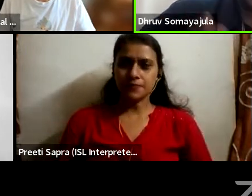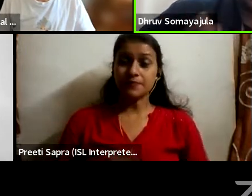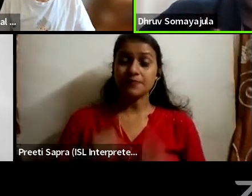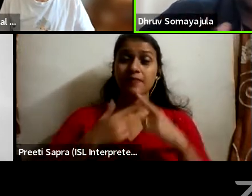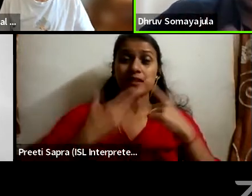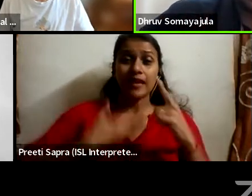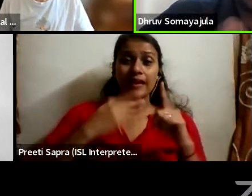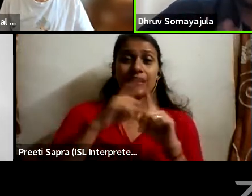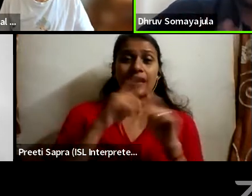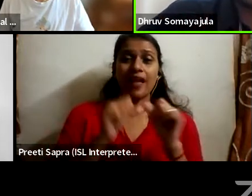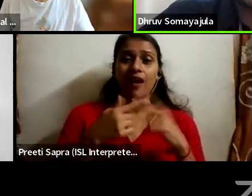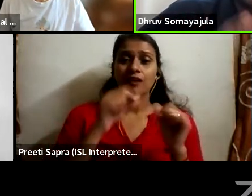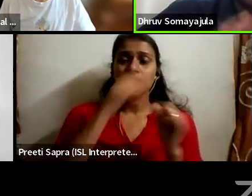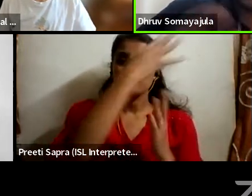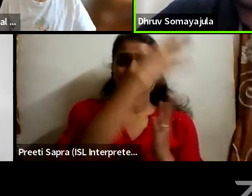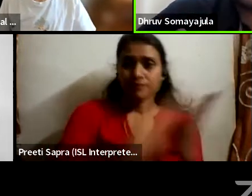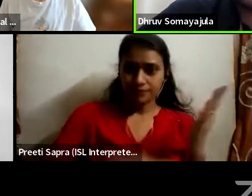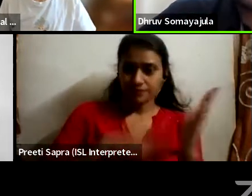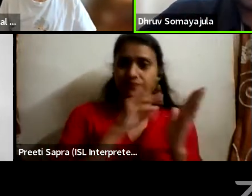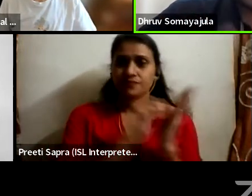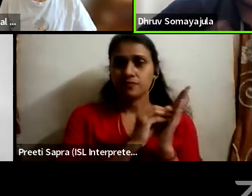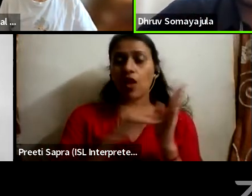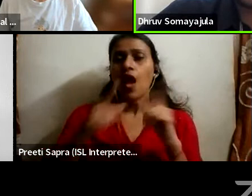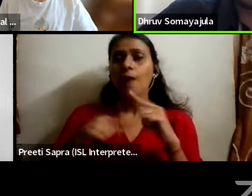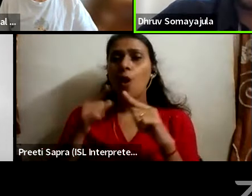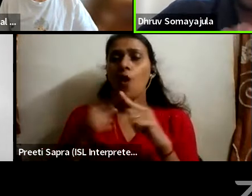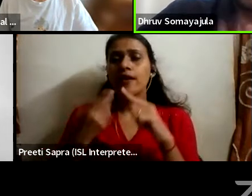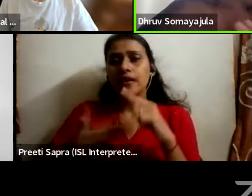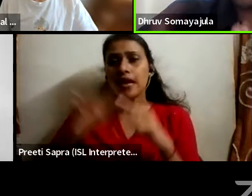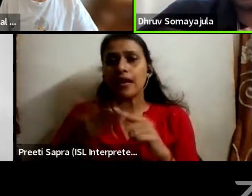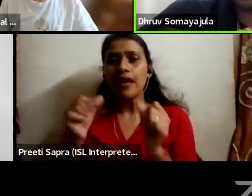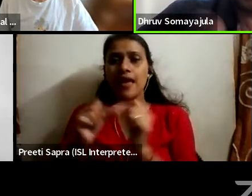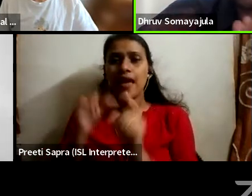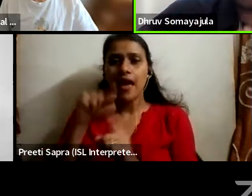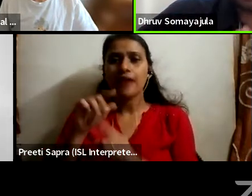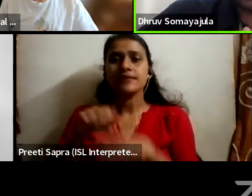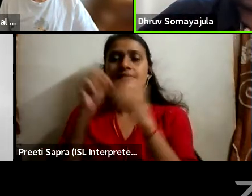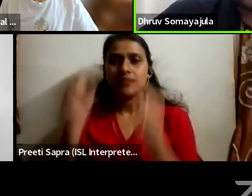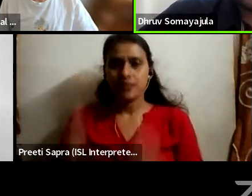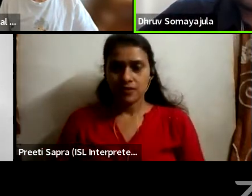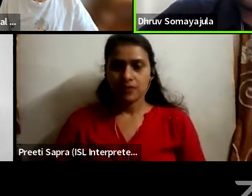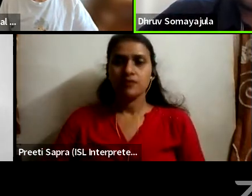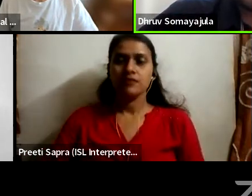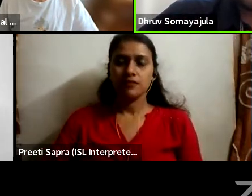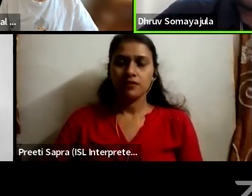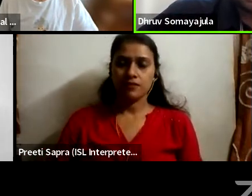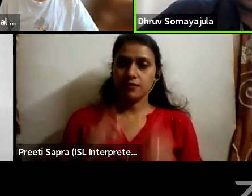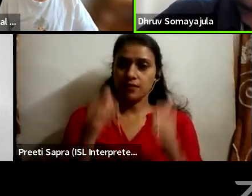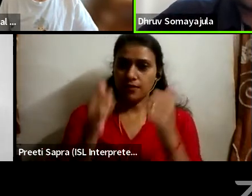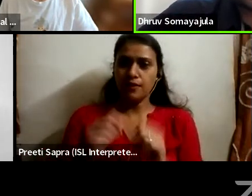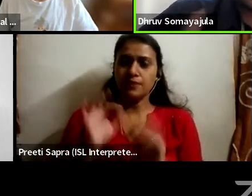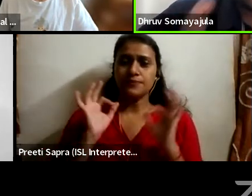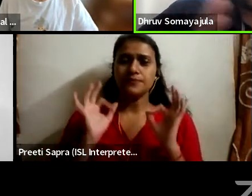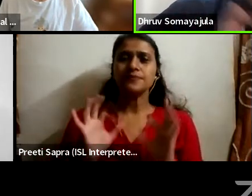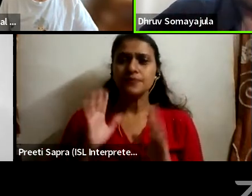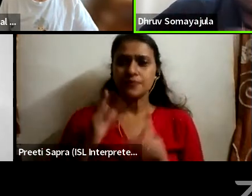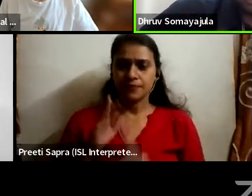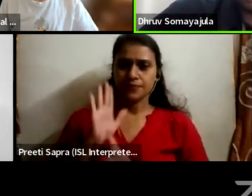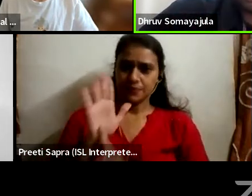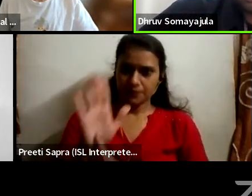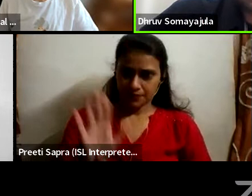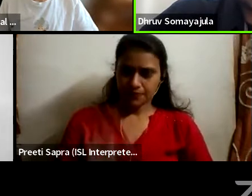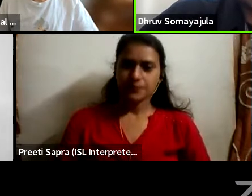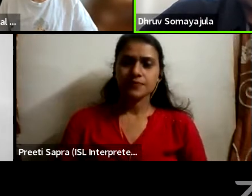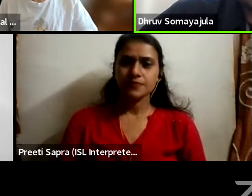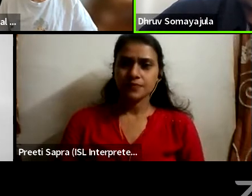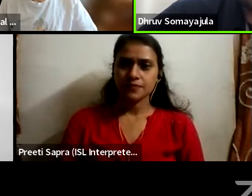set did not contain enough information to train the AI system to do its output properly. But